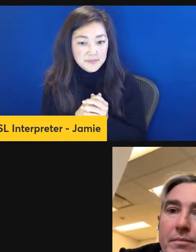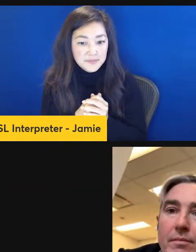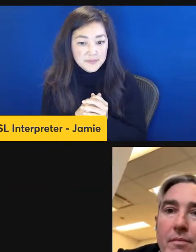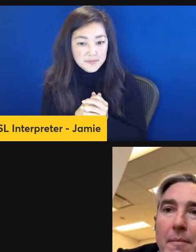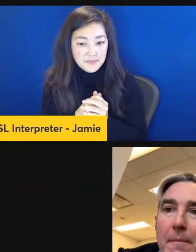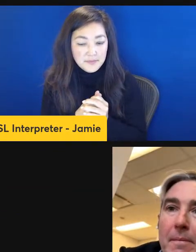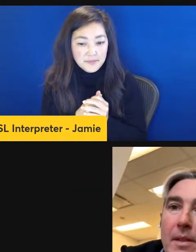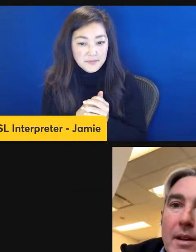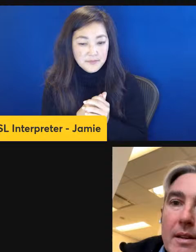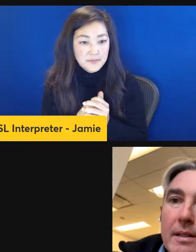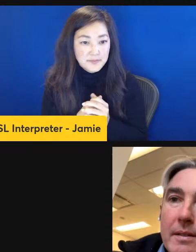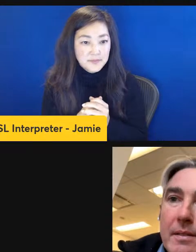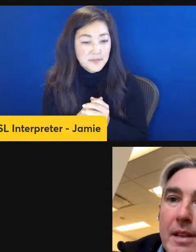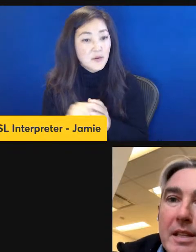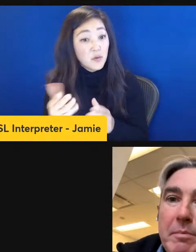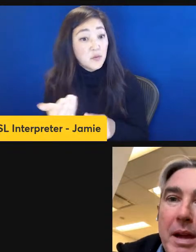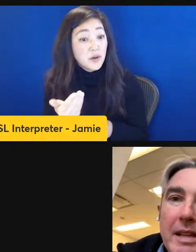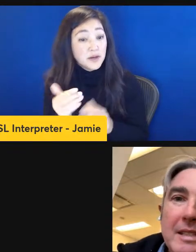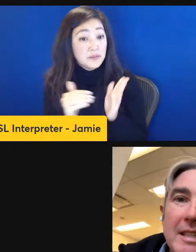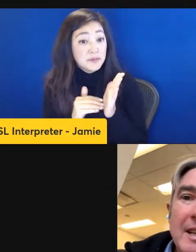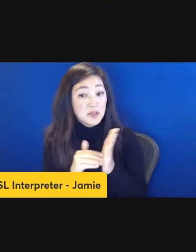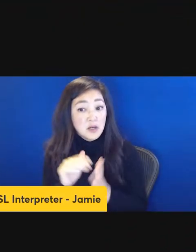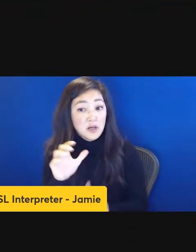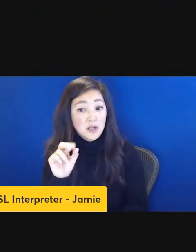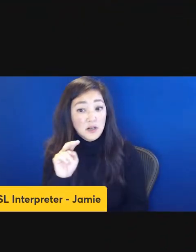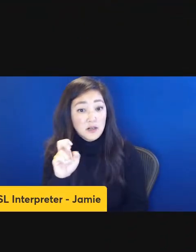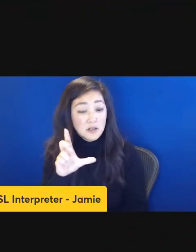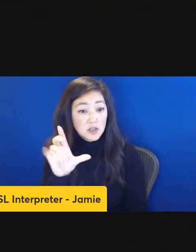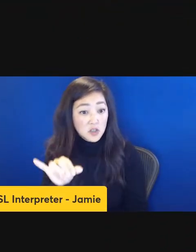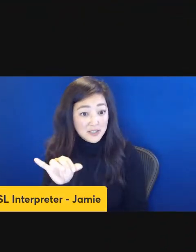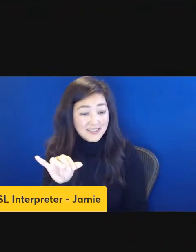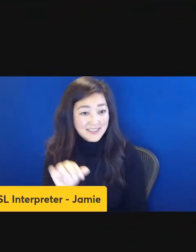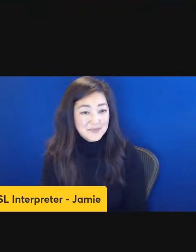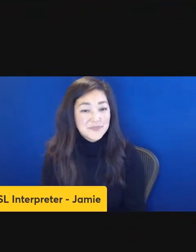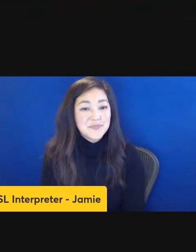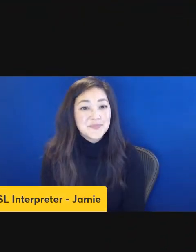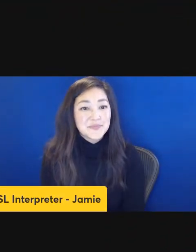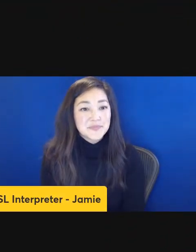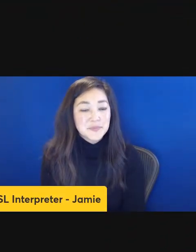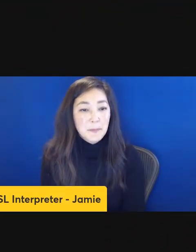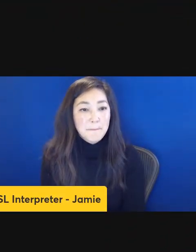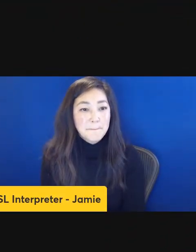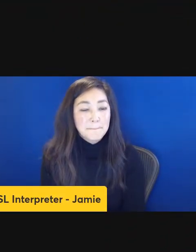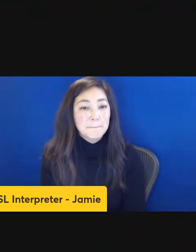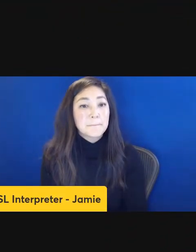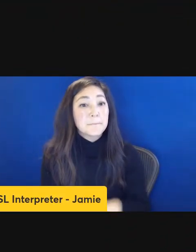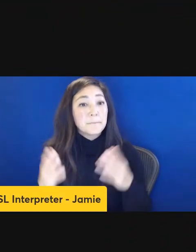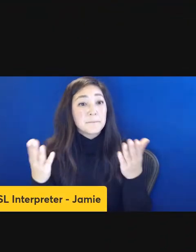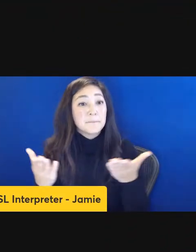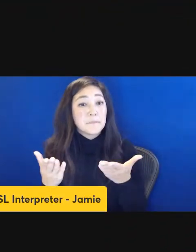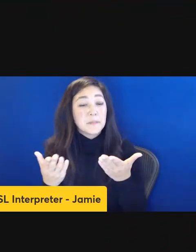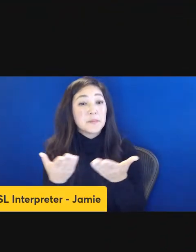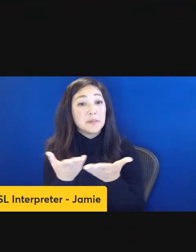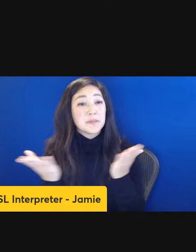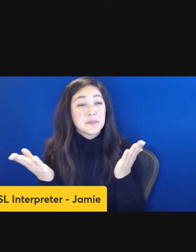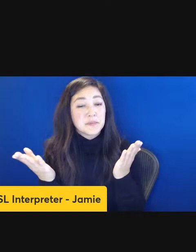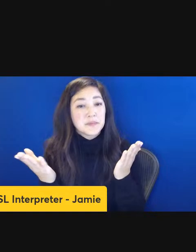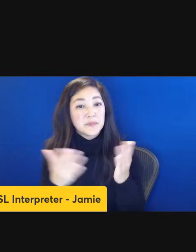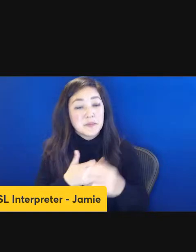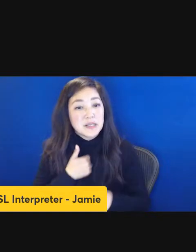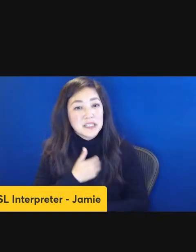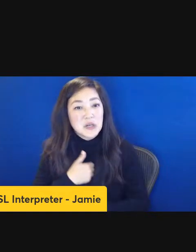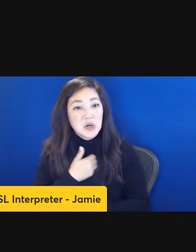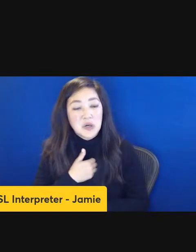Dr. Connolly, welcome. Thanks, Pat. Greetings, everyone. And again, apologies from us all about the IT